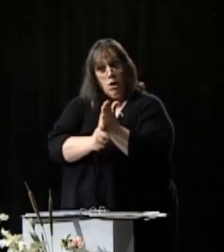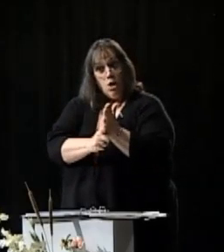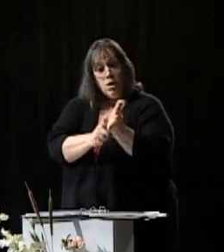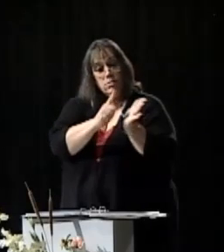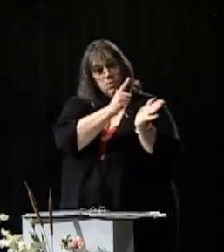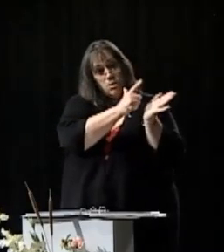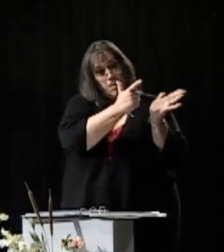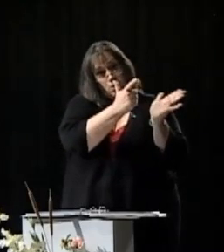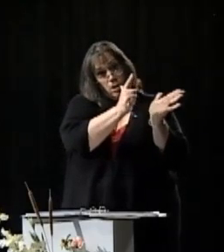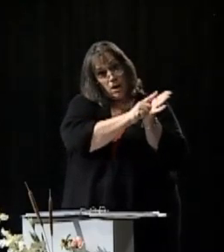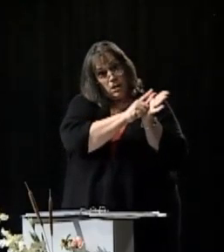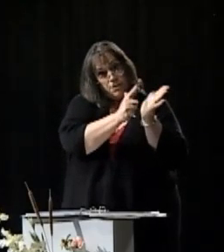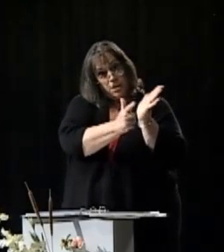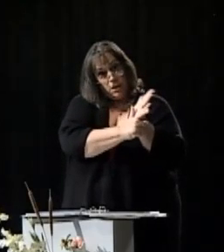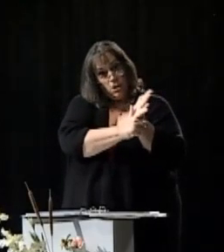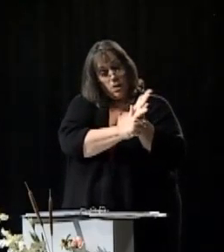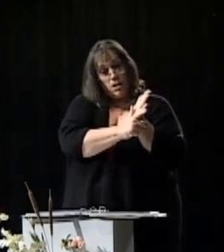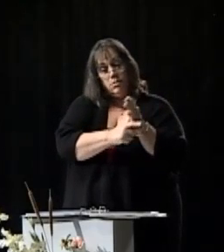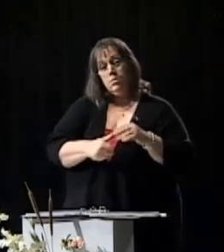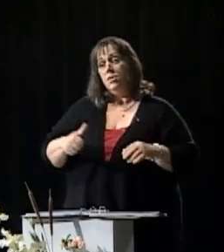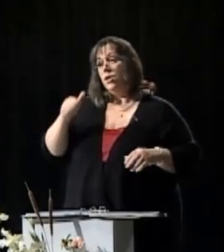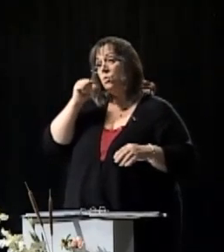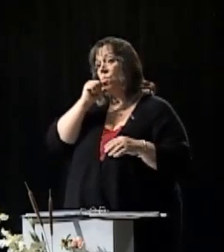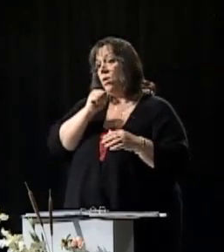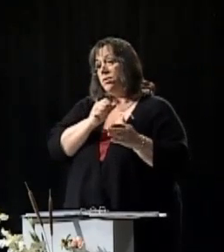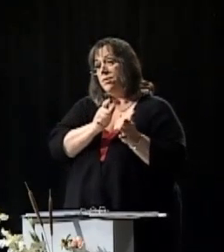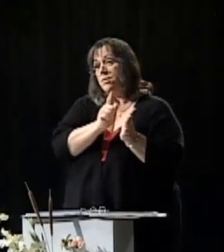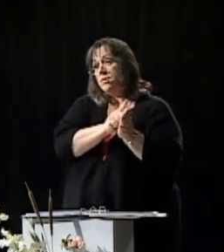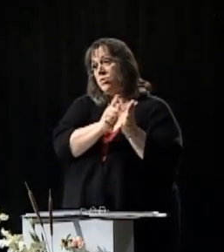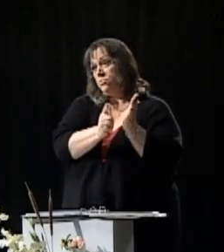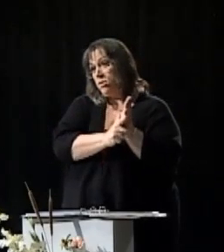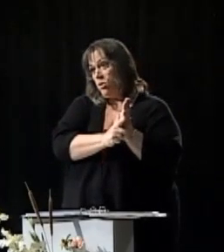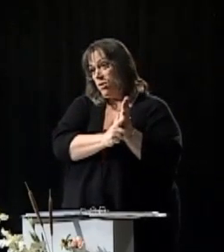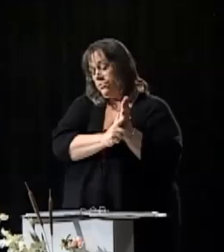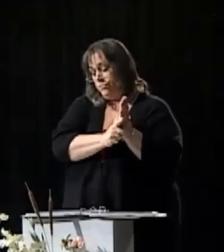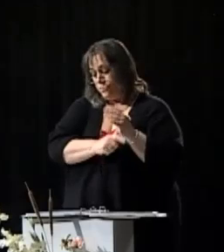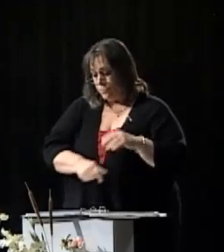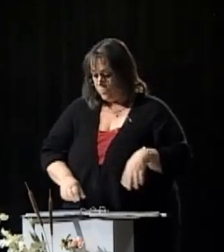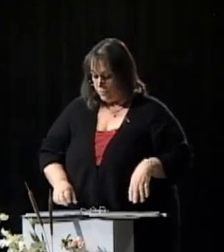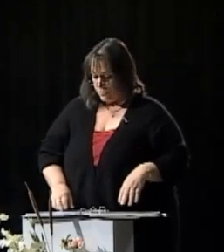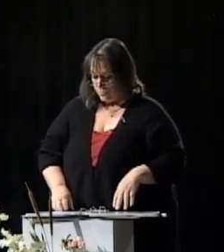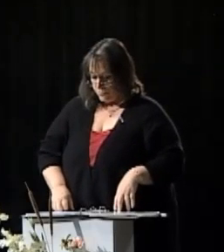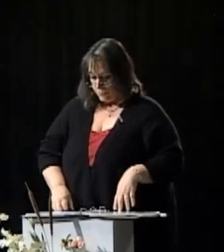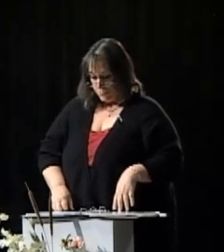brother-in-law, so you make your L's, in-law, and 1 sister-in-law.